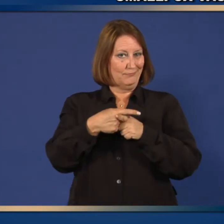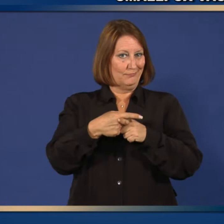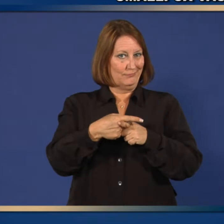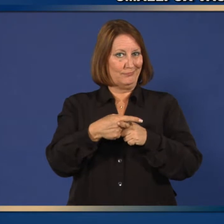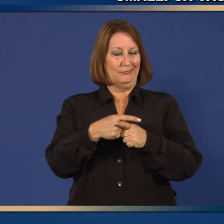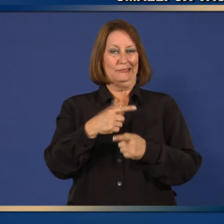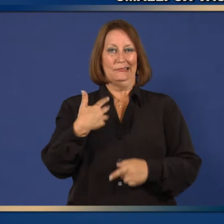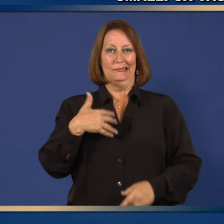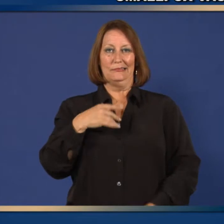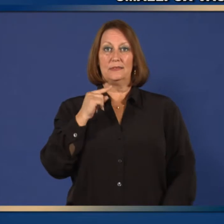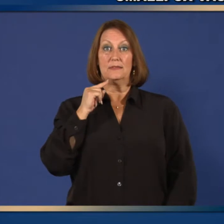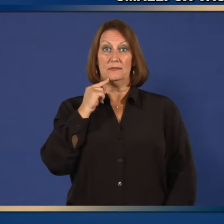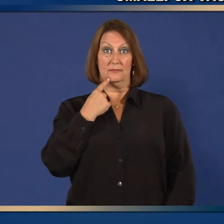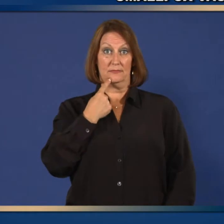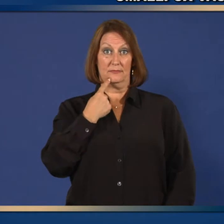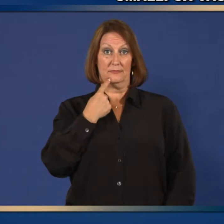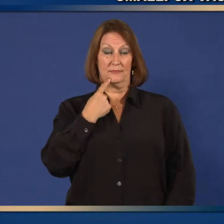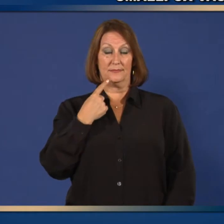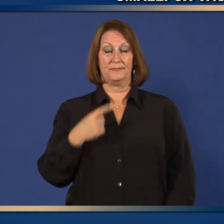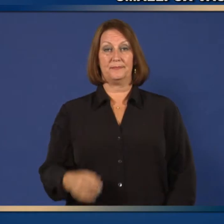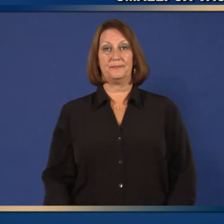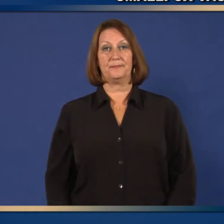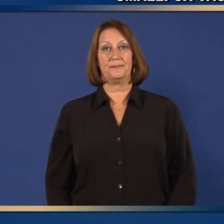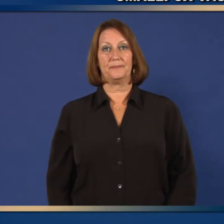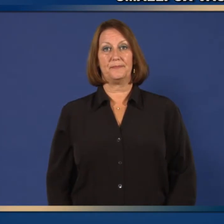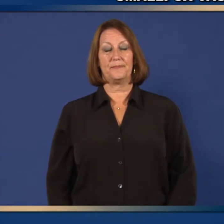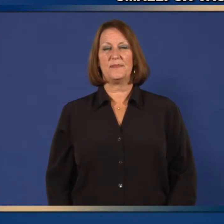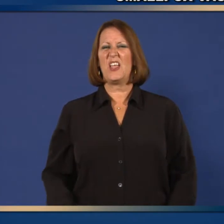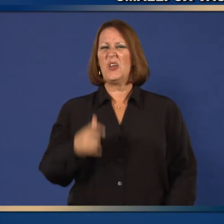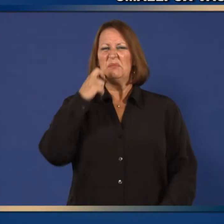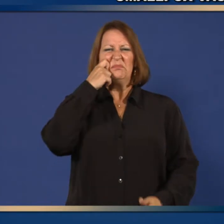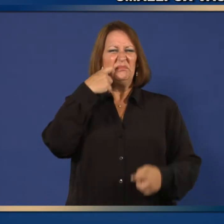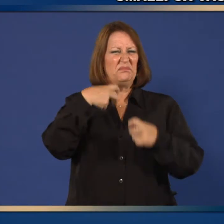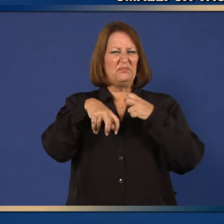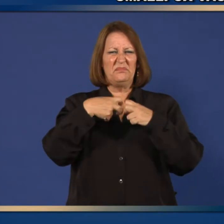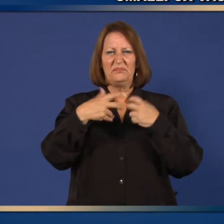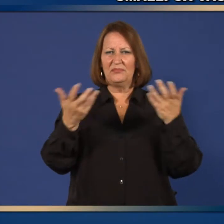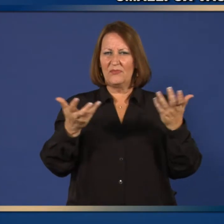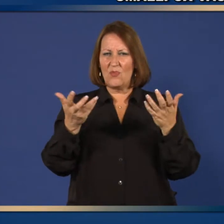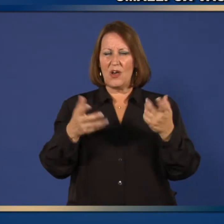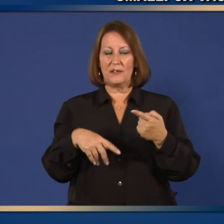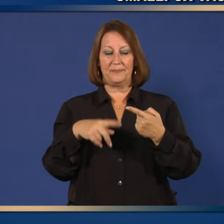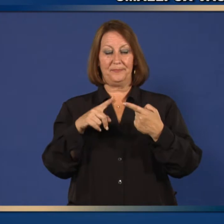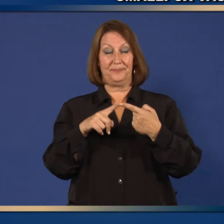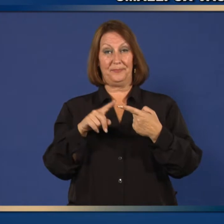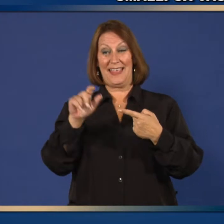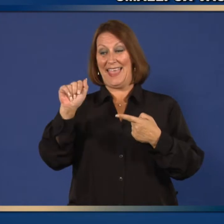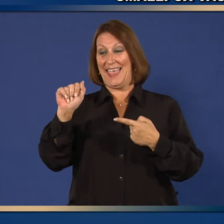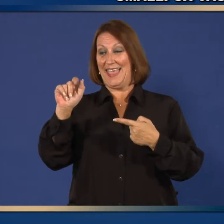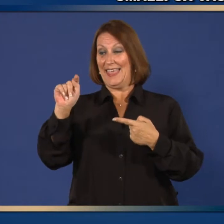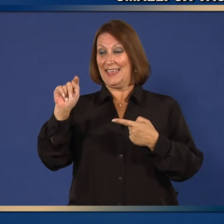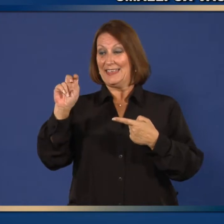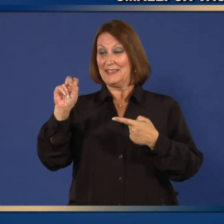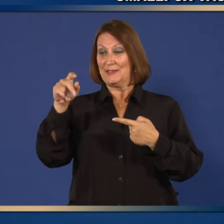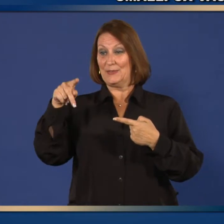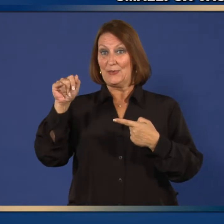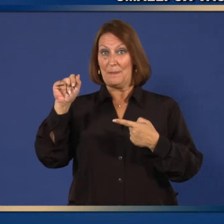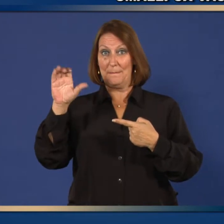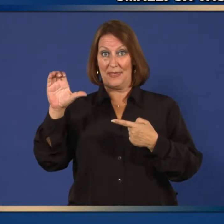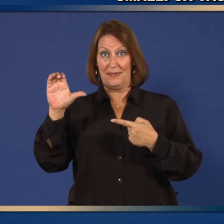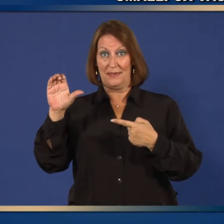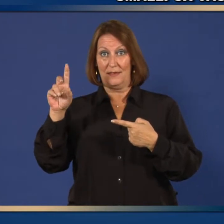Anyone who has atopic dermatitis, often called eczema, or had it